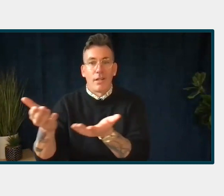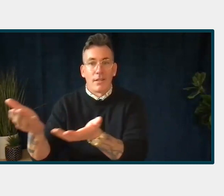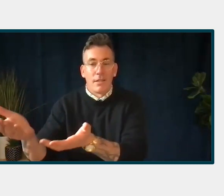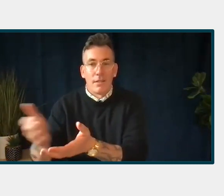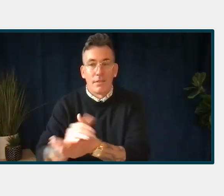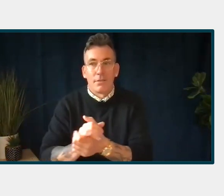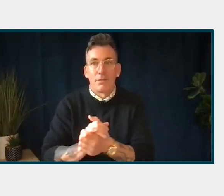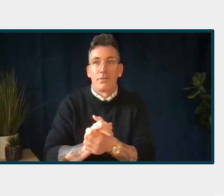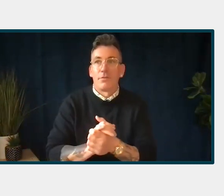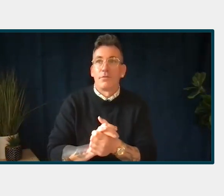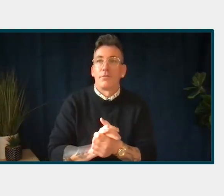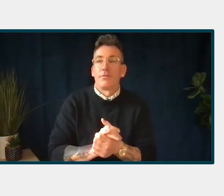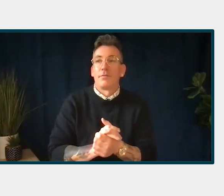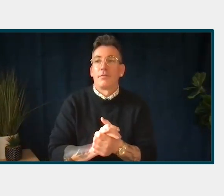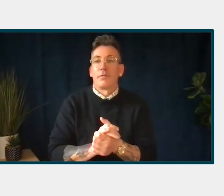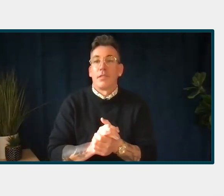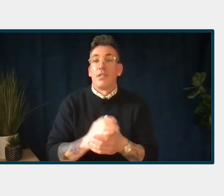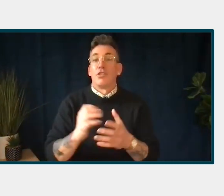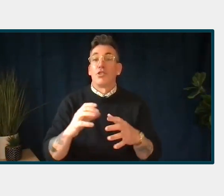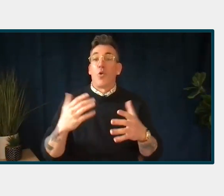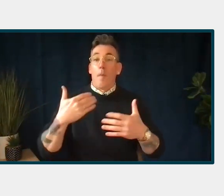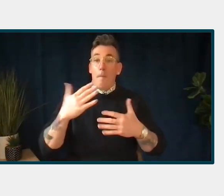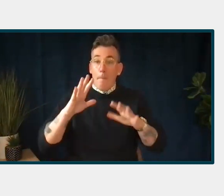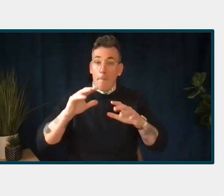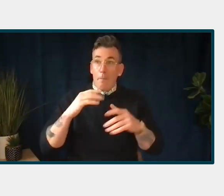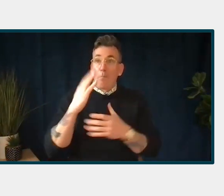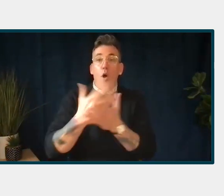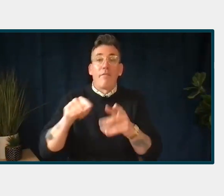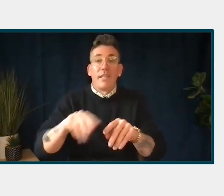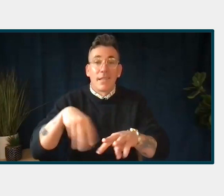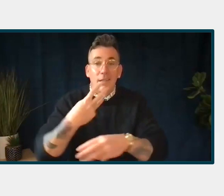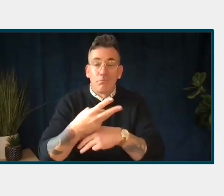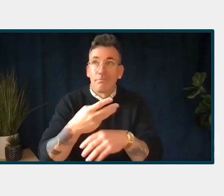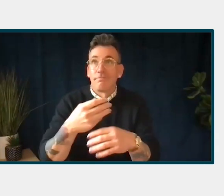as the unknown biases that we carry.